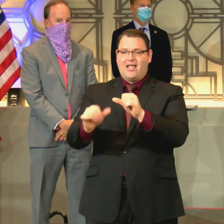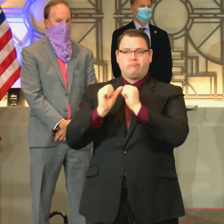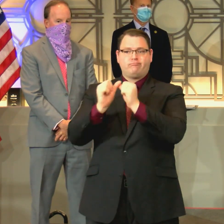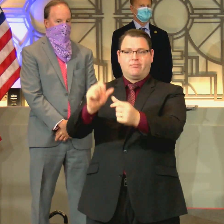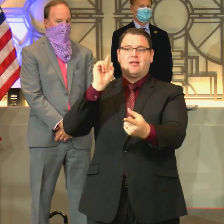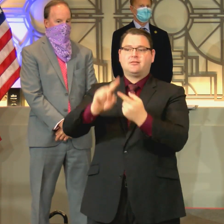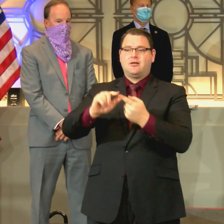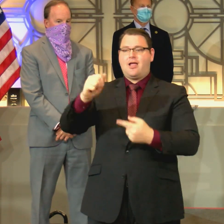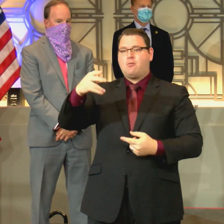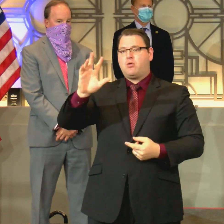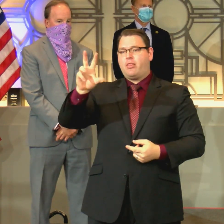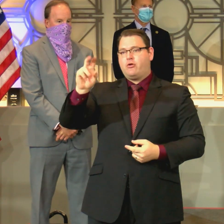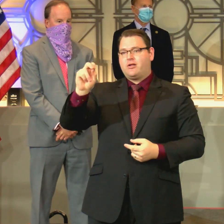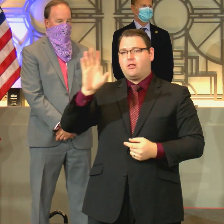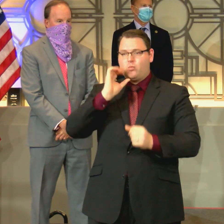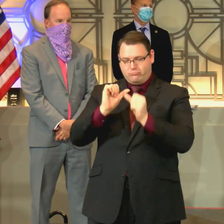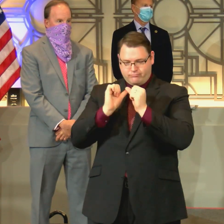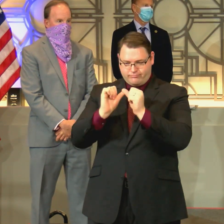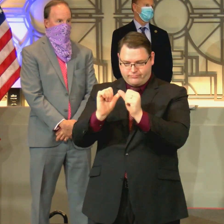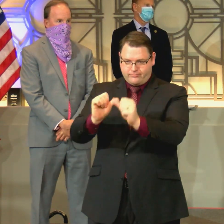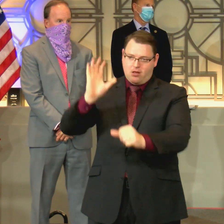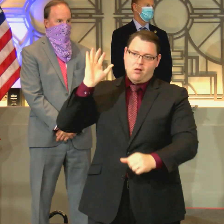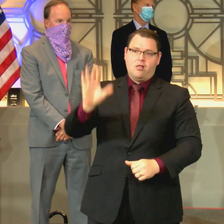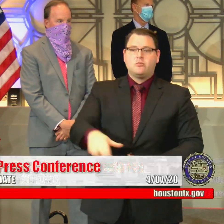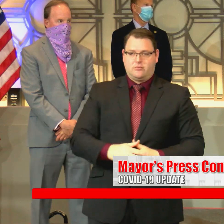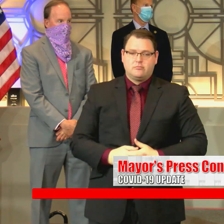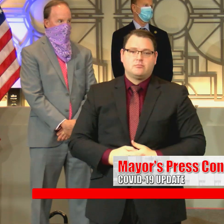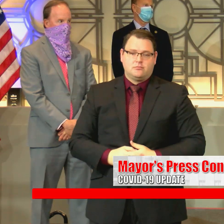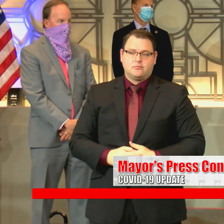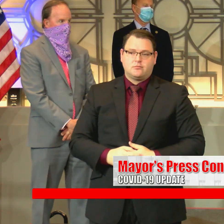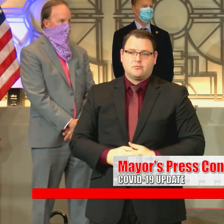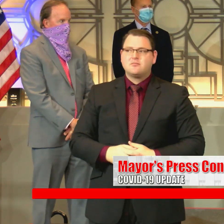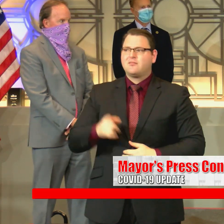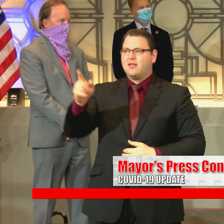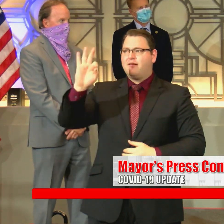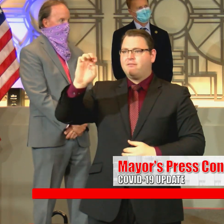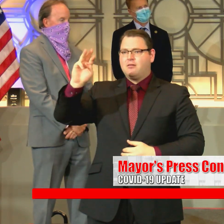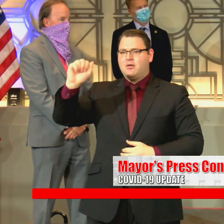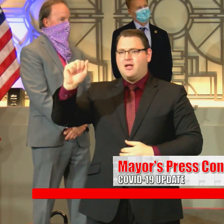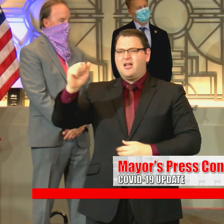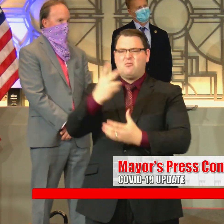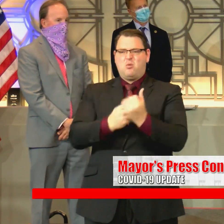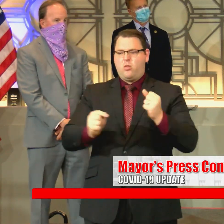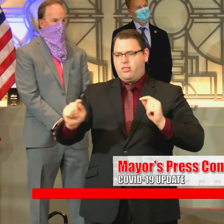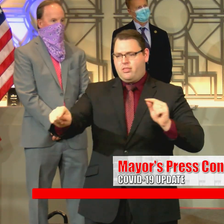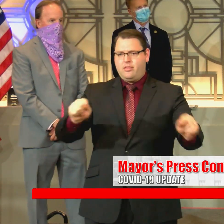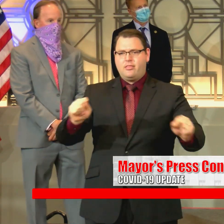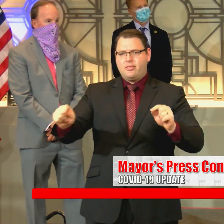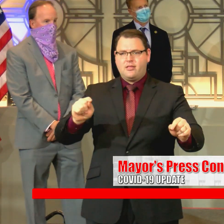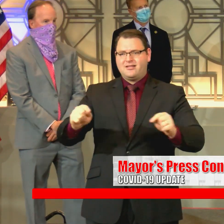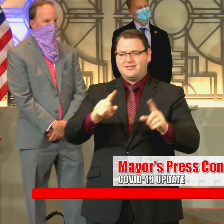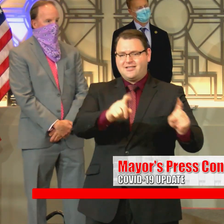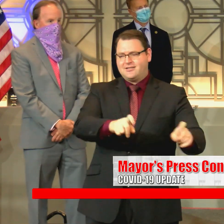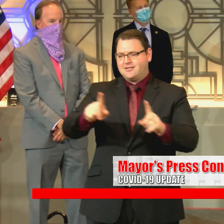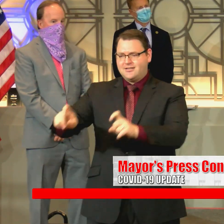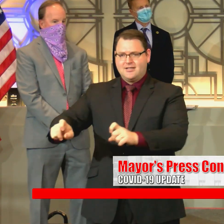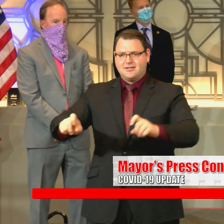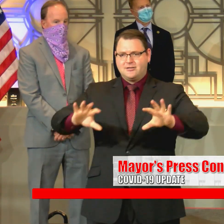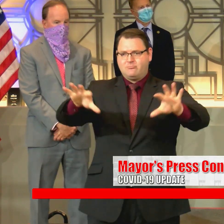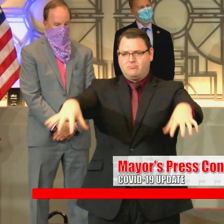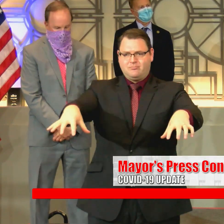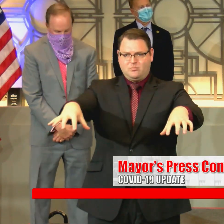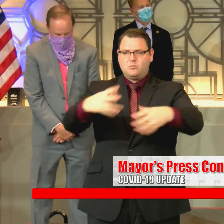And there were 3 persons at each one of our testing sites, 6 in total. But what is more